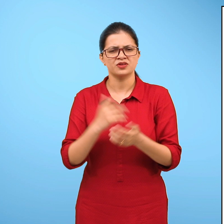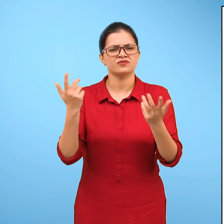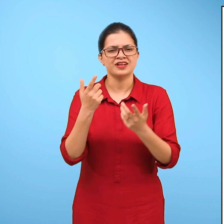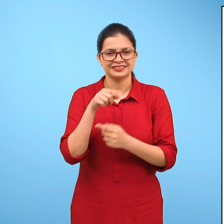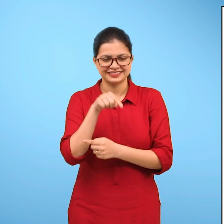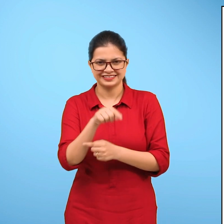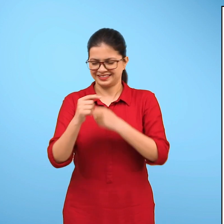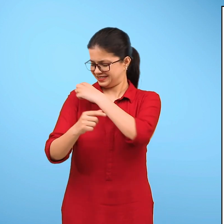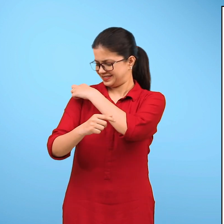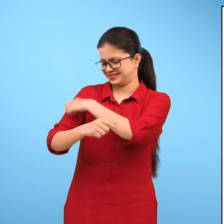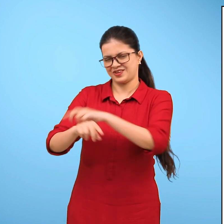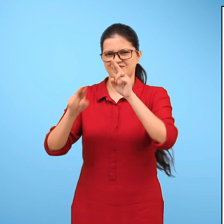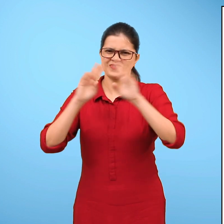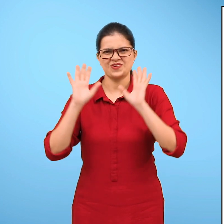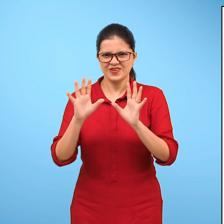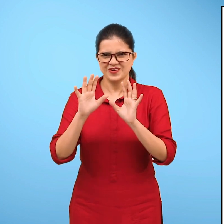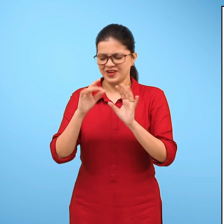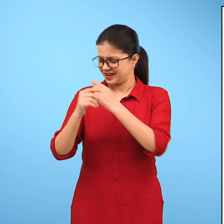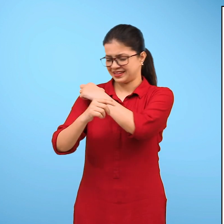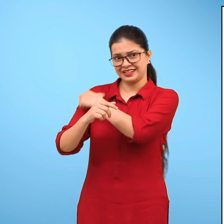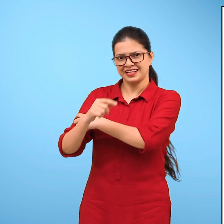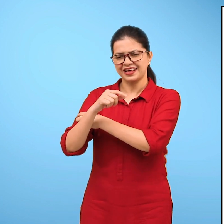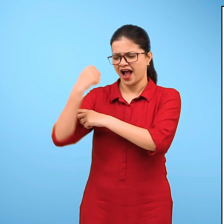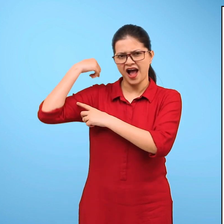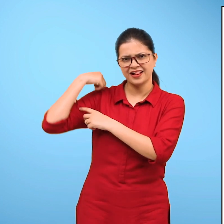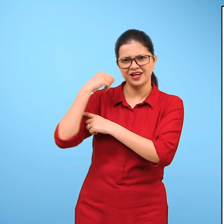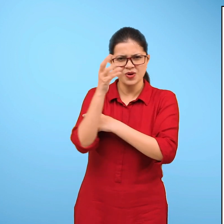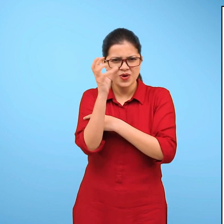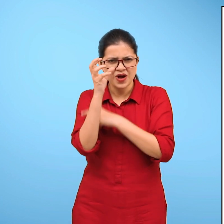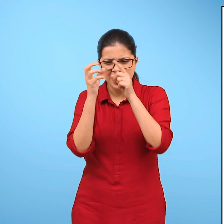The rounded end of one bone fits into the cavity.